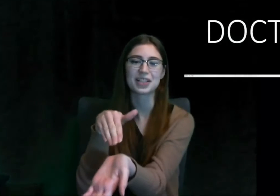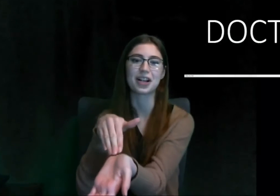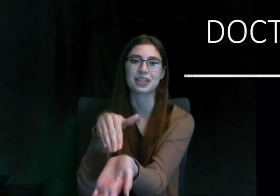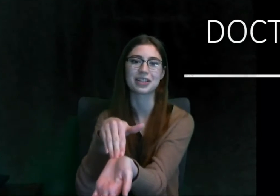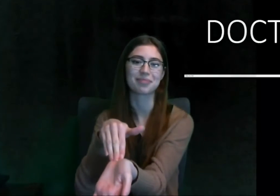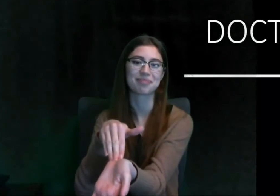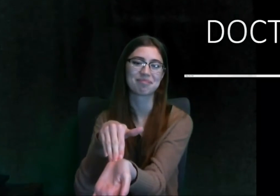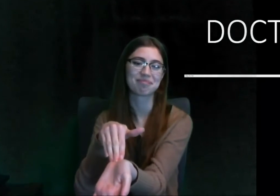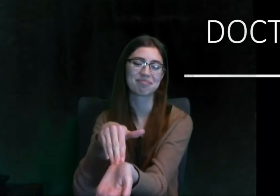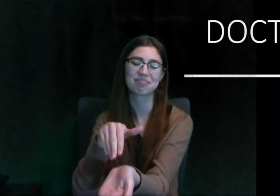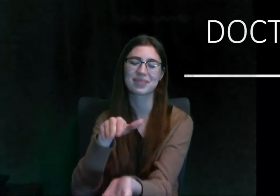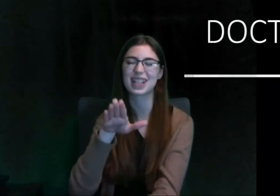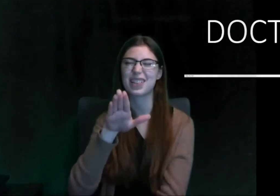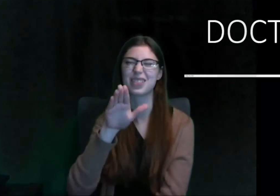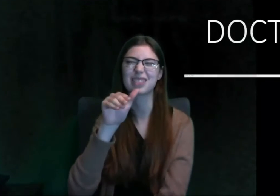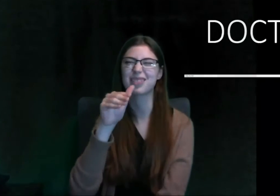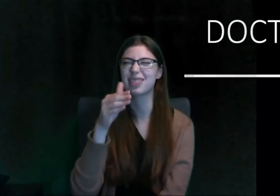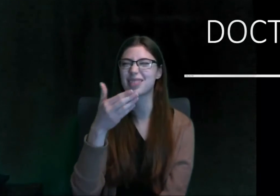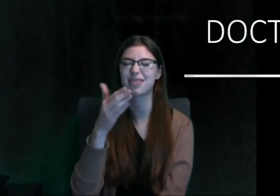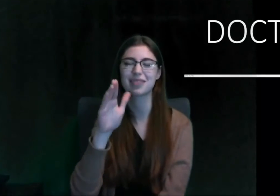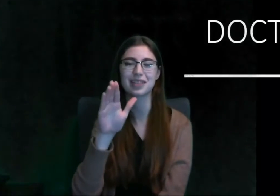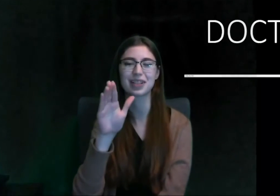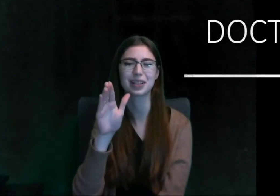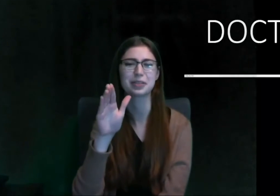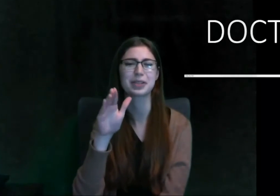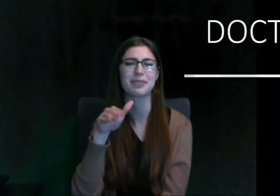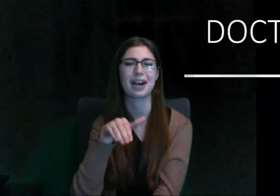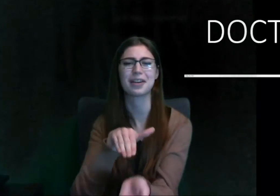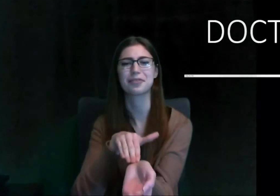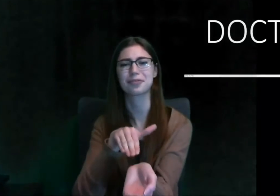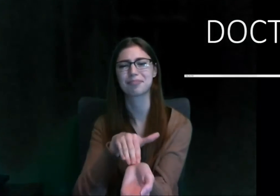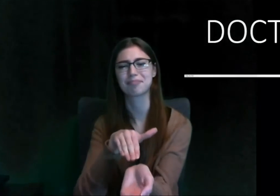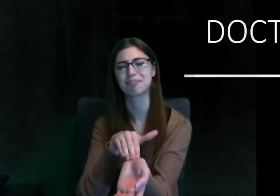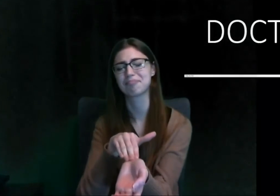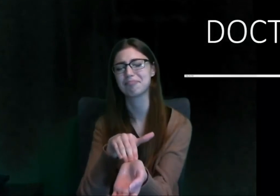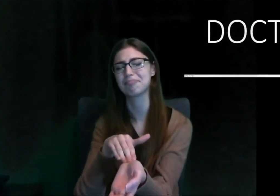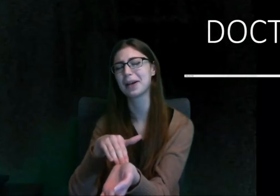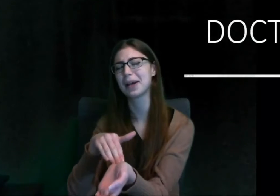Doctor. It's kind of a closed 5.